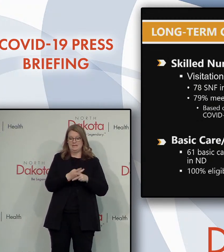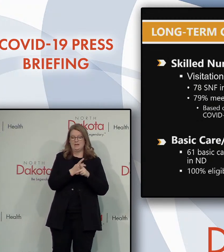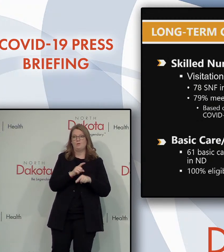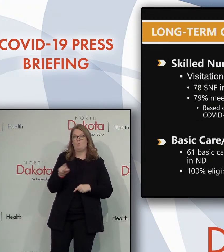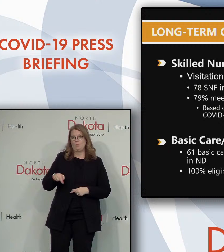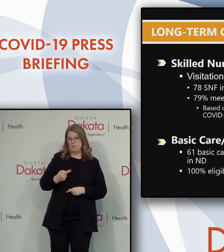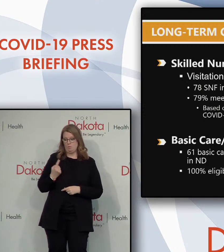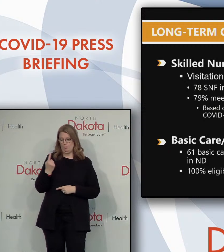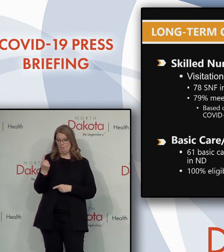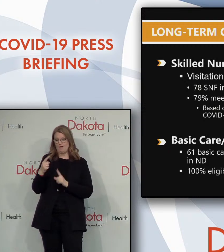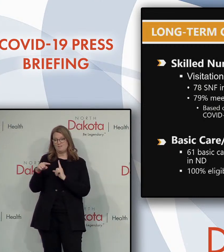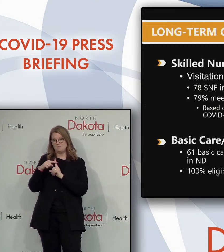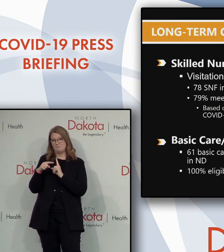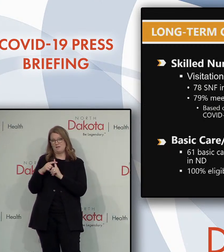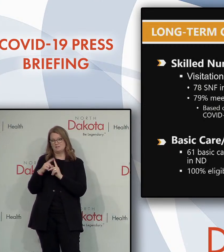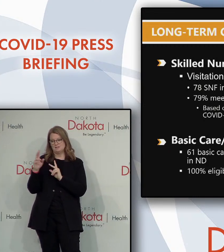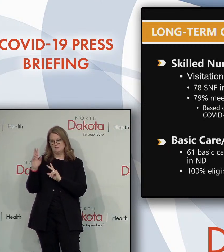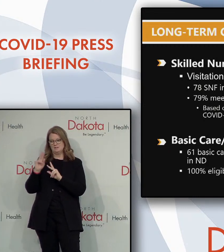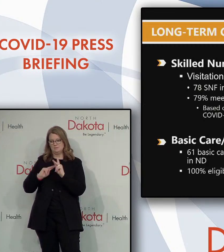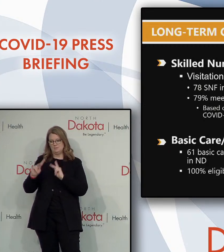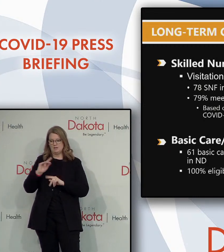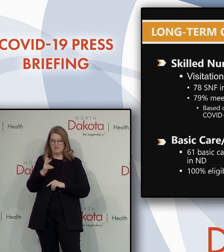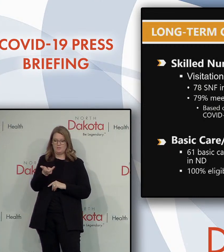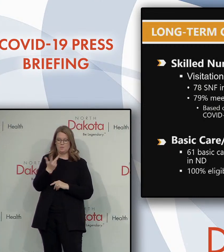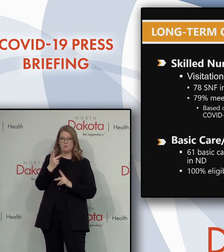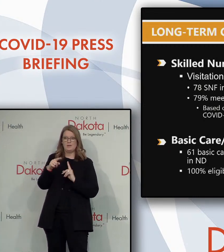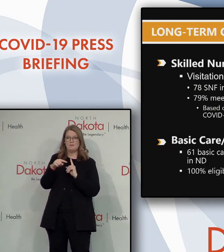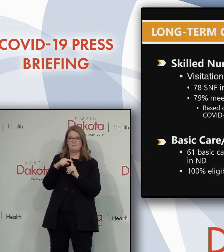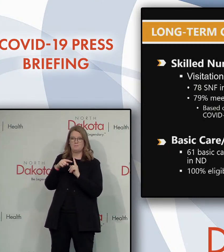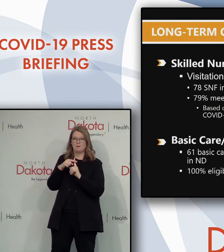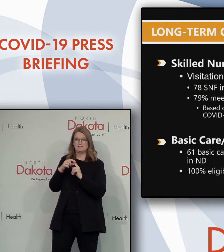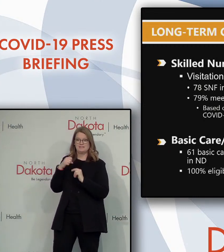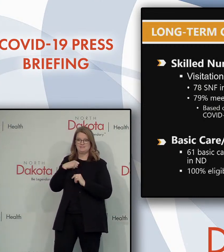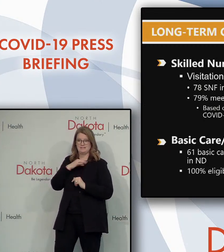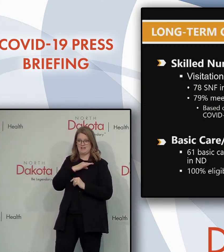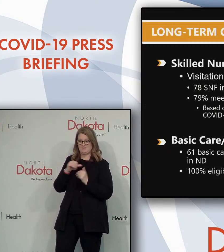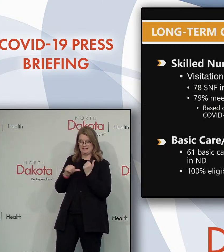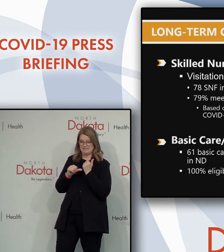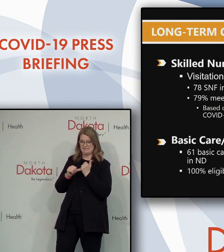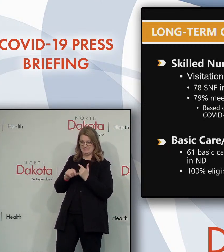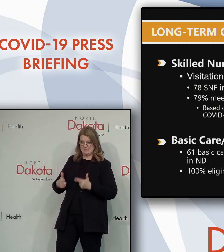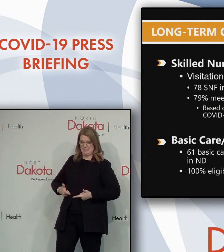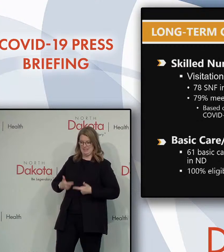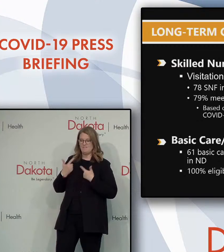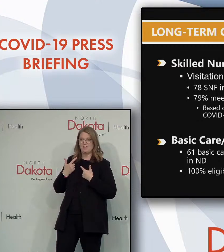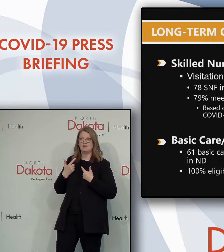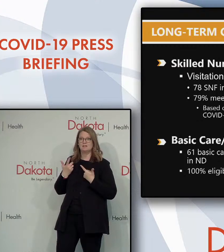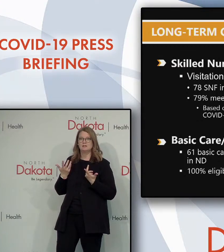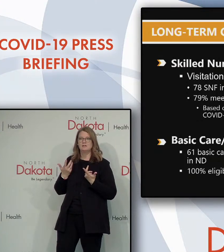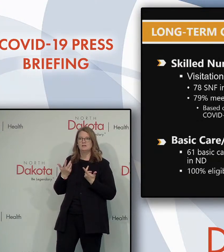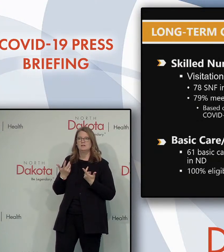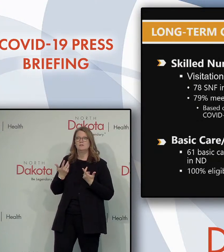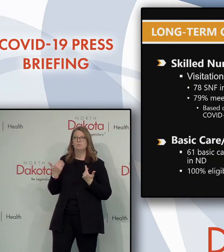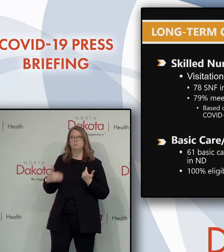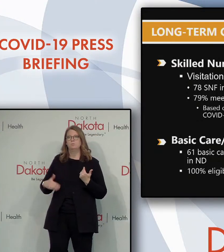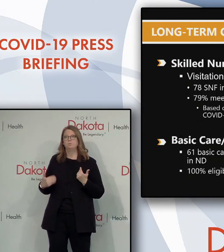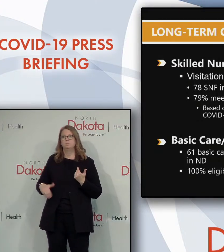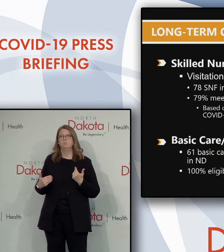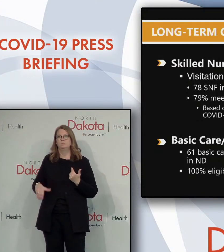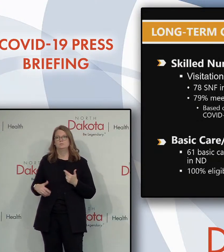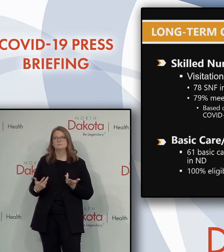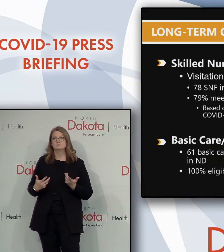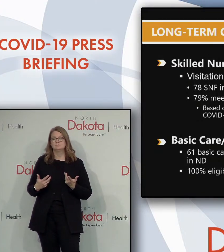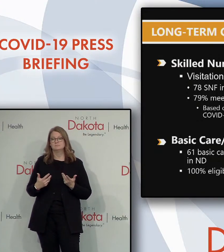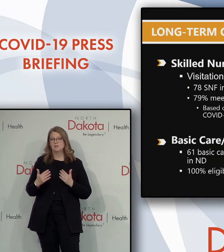1 positive resident and 3 positive staff in assisted living, compared with the same group, over 1,000 cases